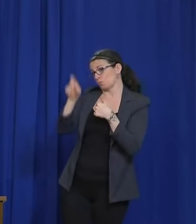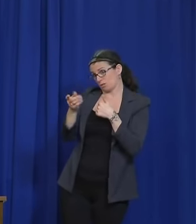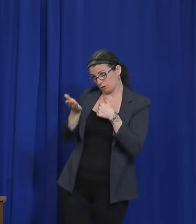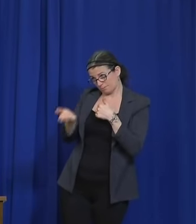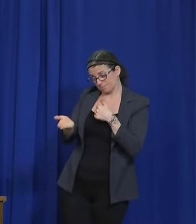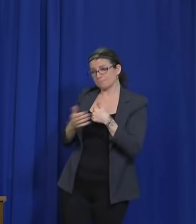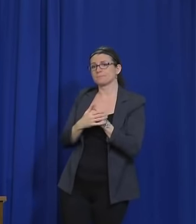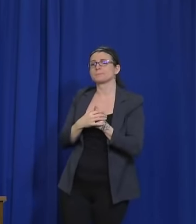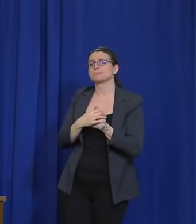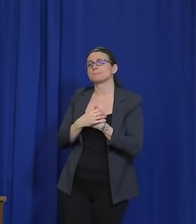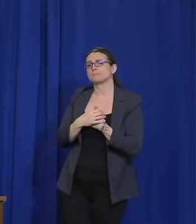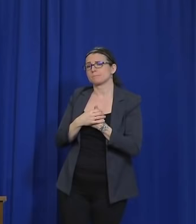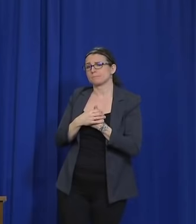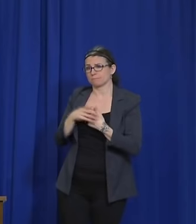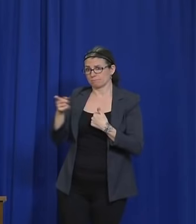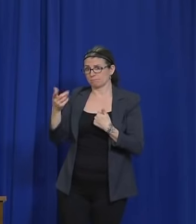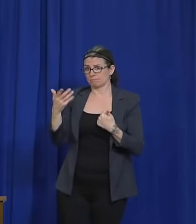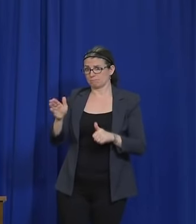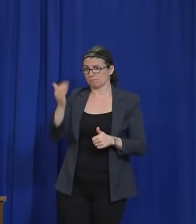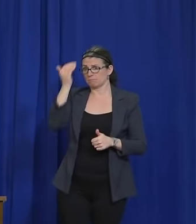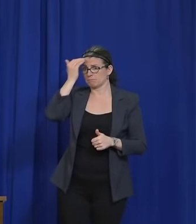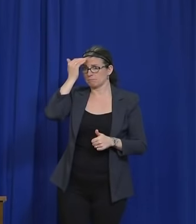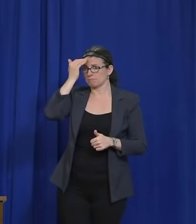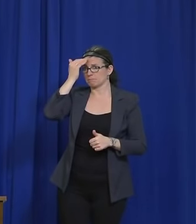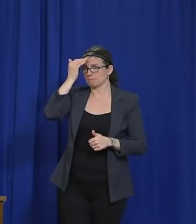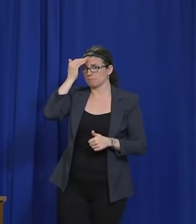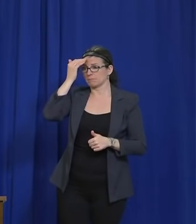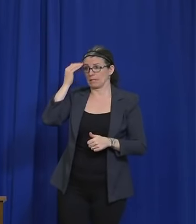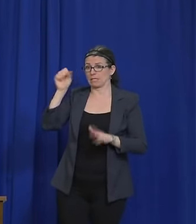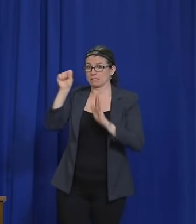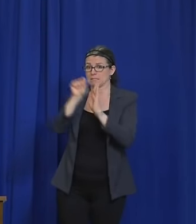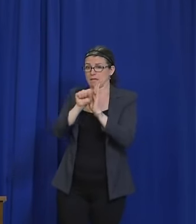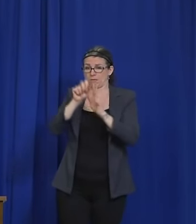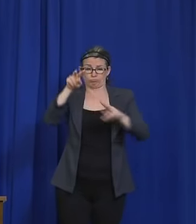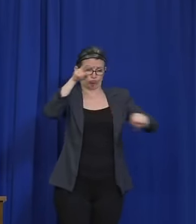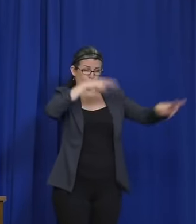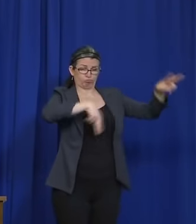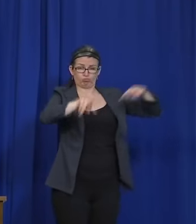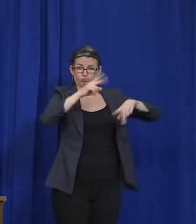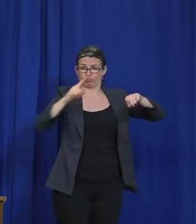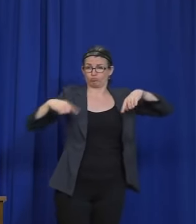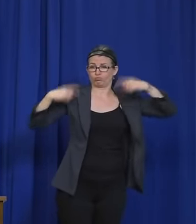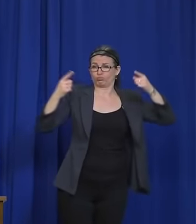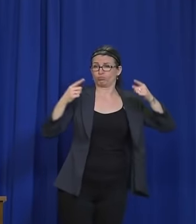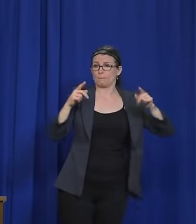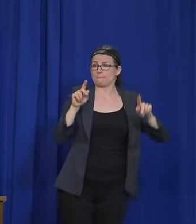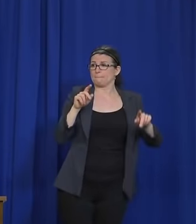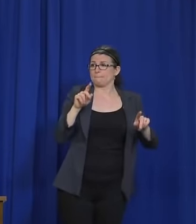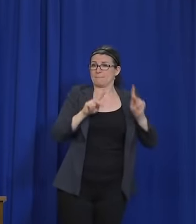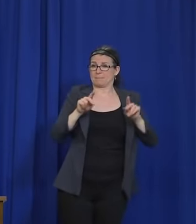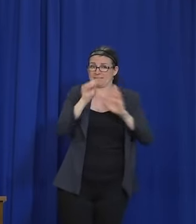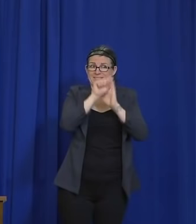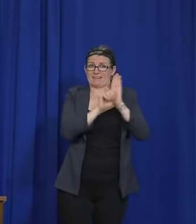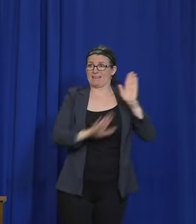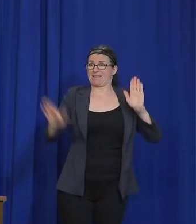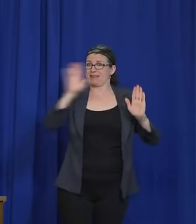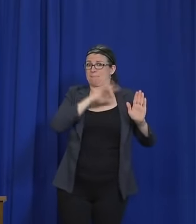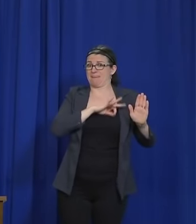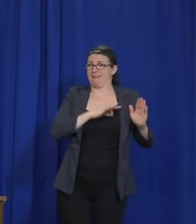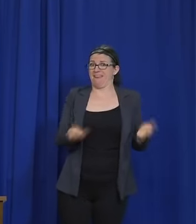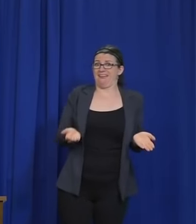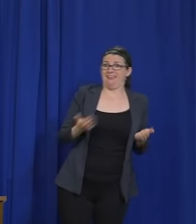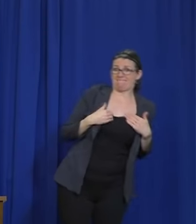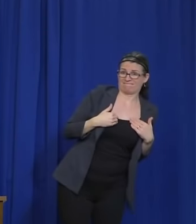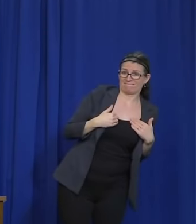is tracking the number of confirmed cases who are household members of a healthcare worker who has